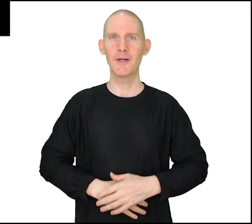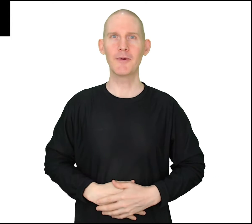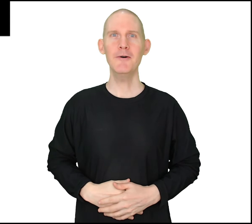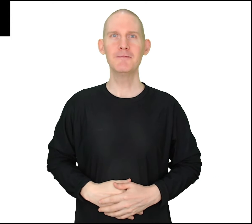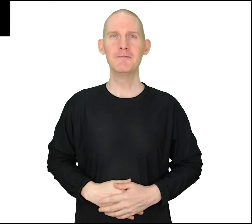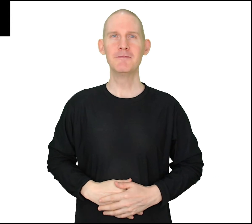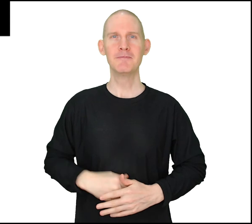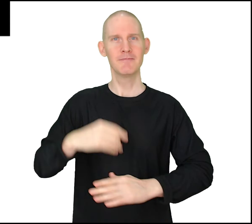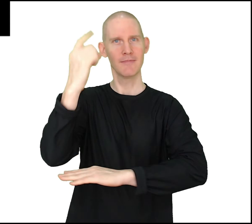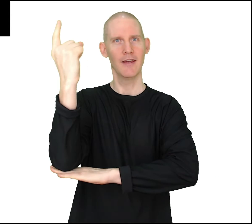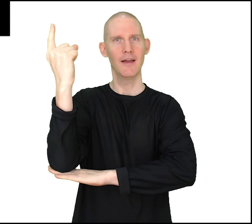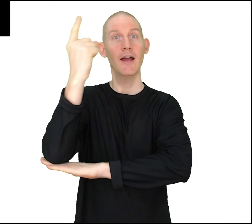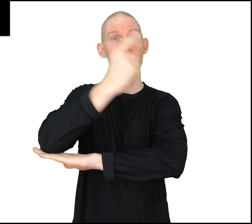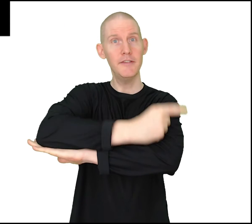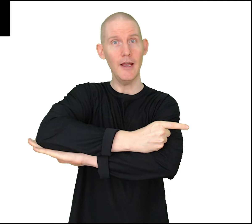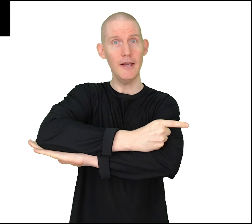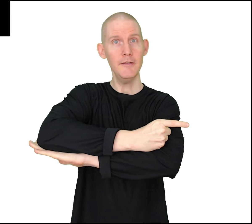go. Day.